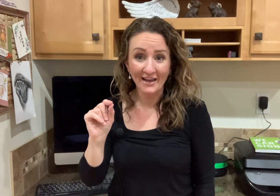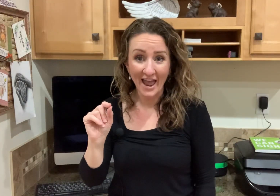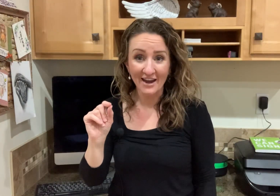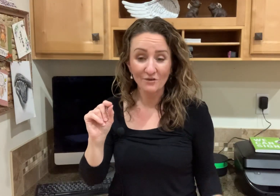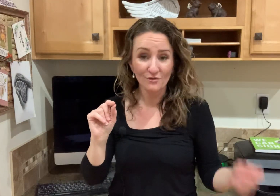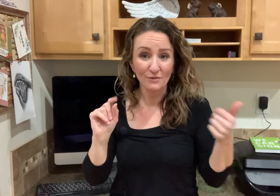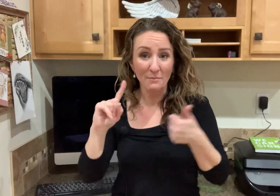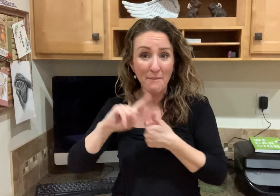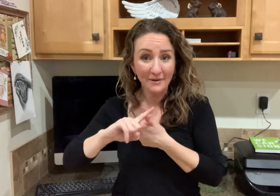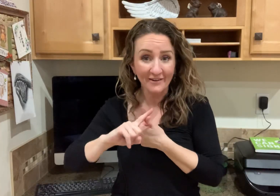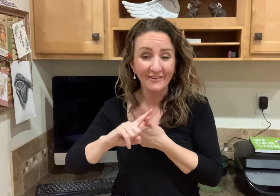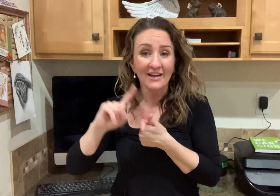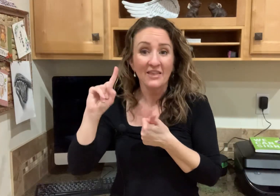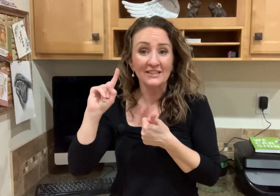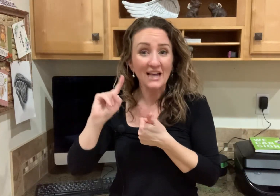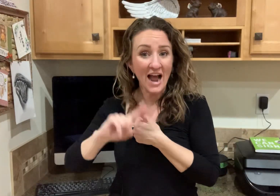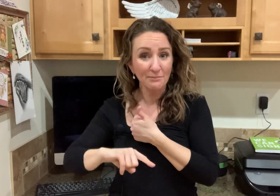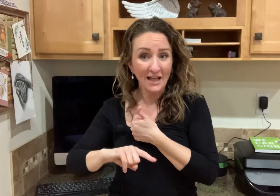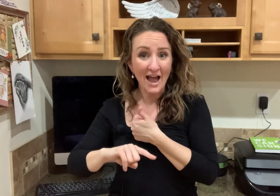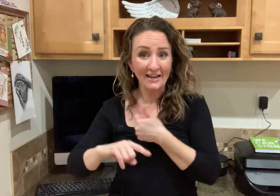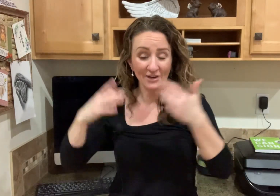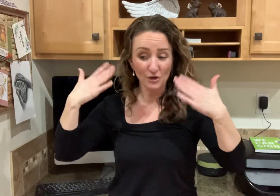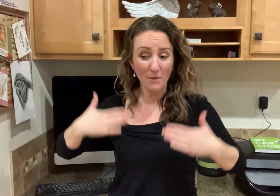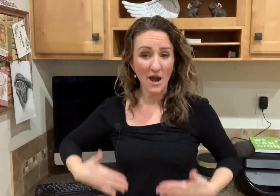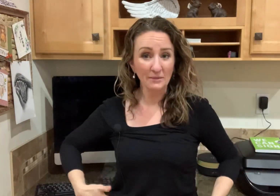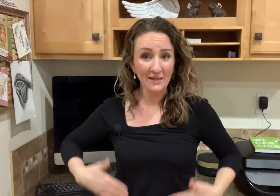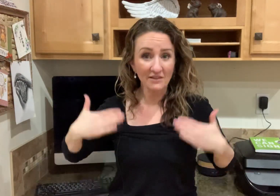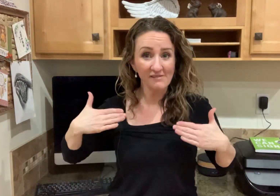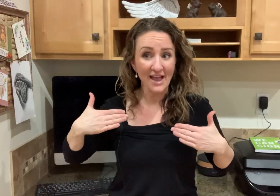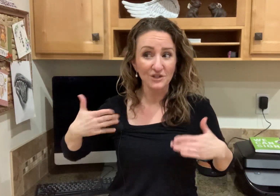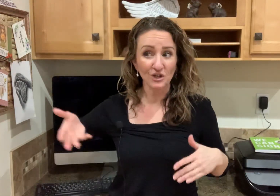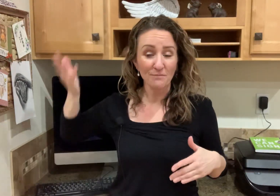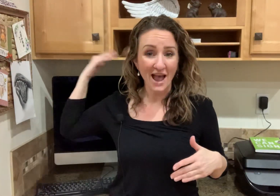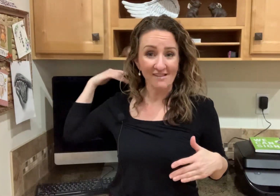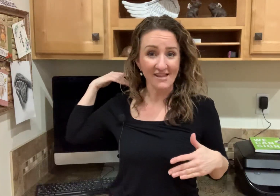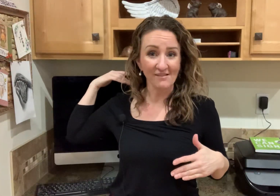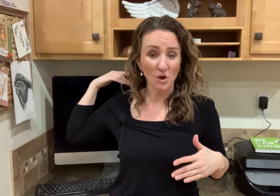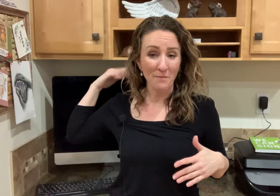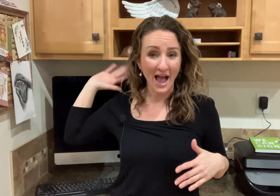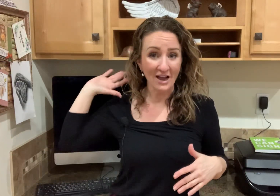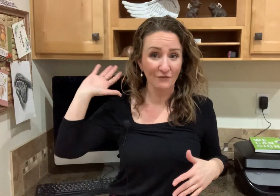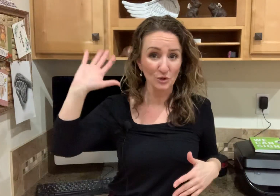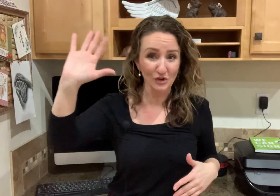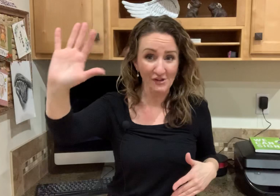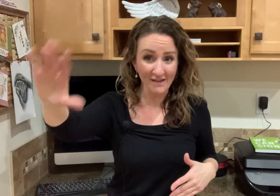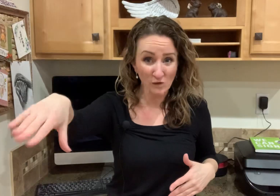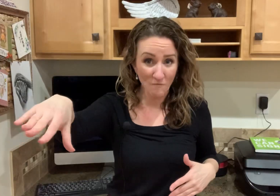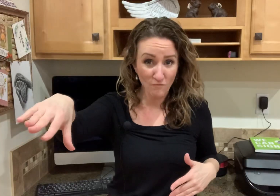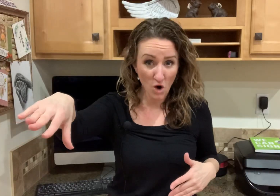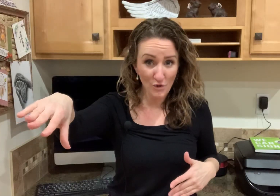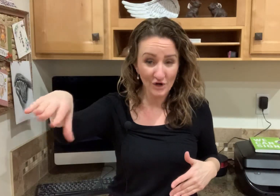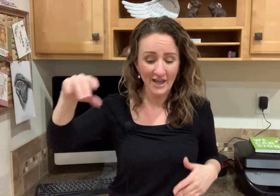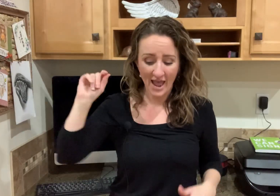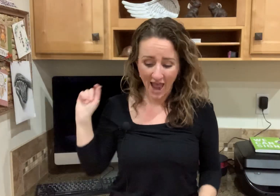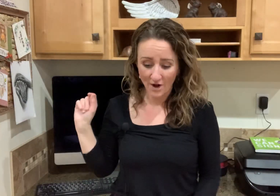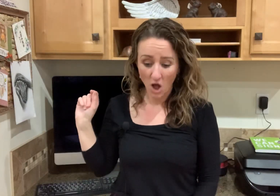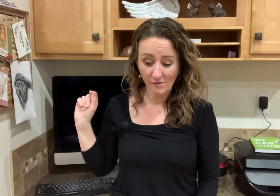again, remember the timeline, your body being the center, past signs go back, future signs go forward, and